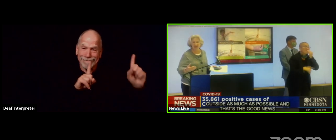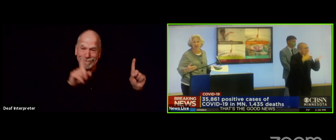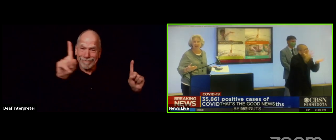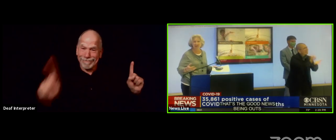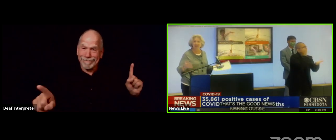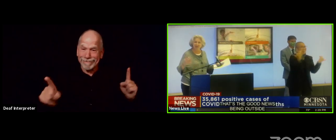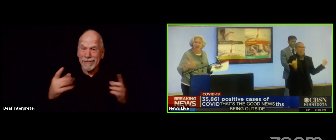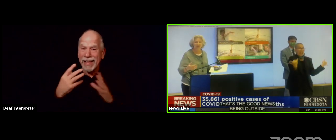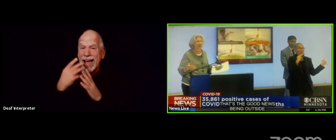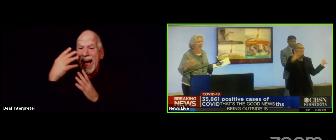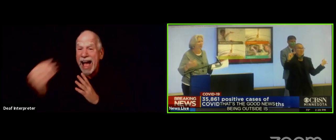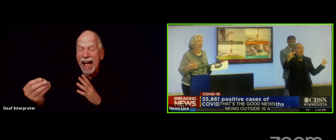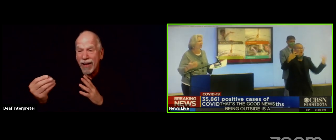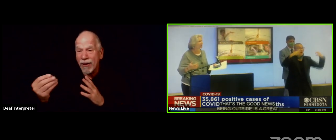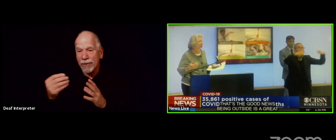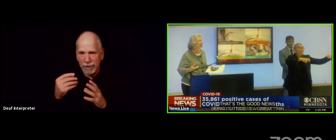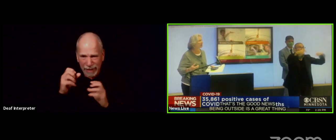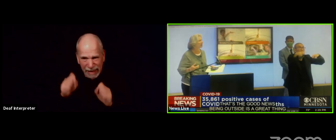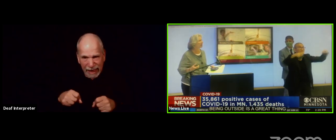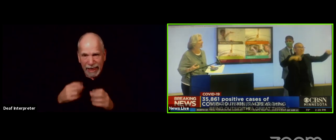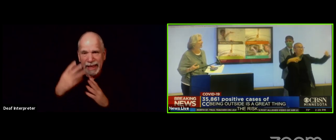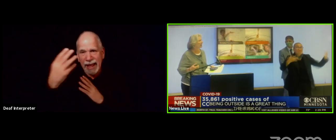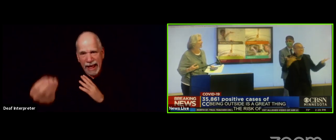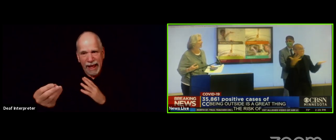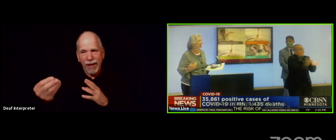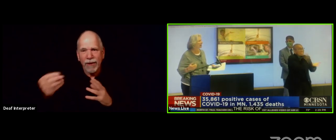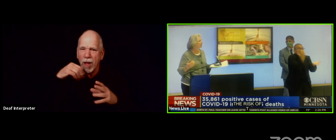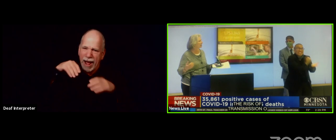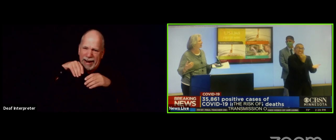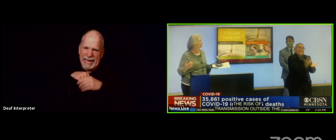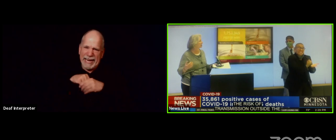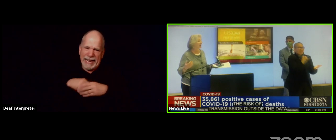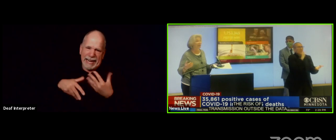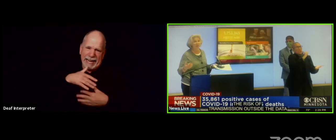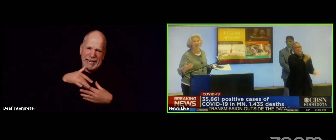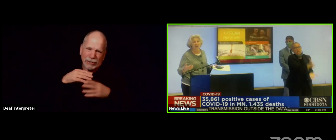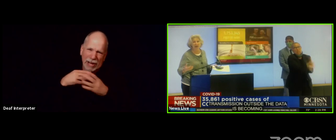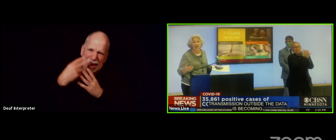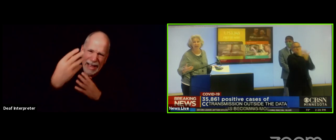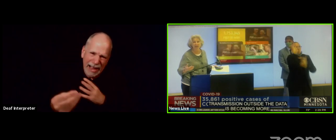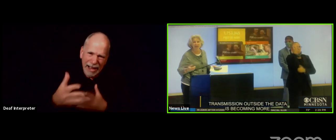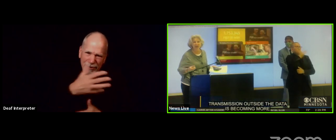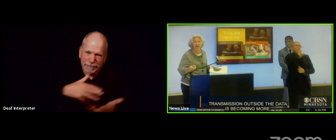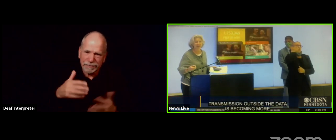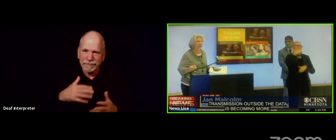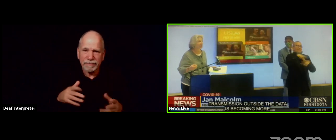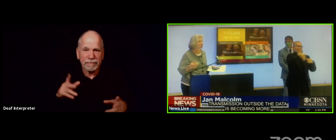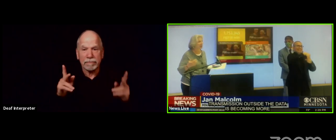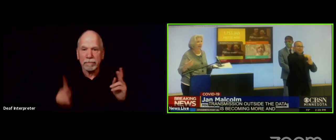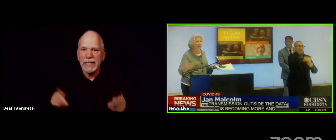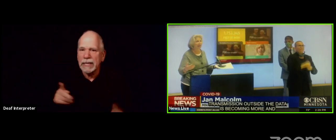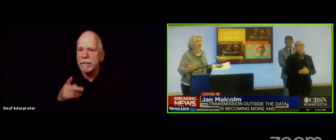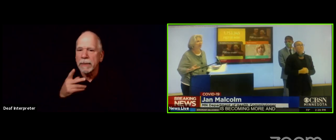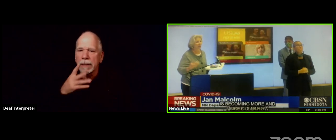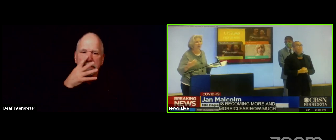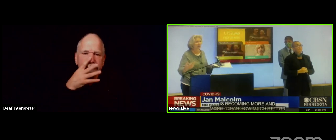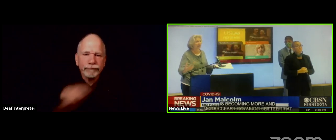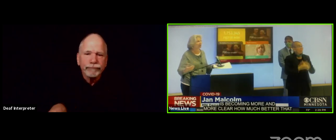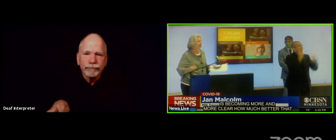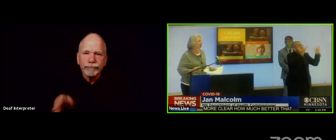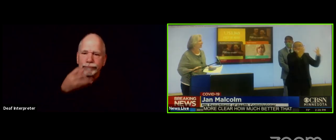outside the data is becoming more and more clear how much better that is, in terms of if you want to gather and you